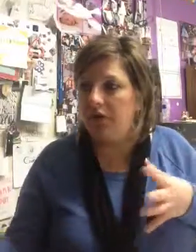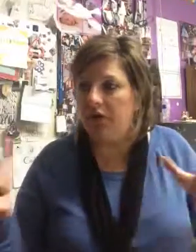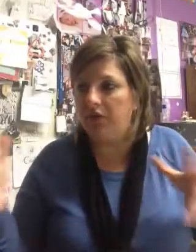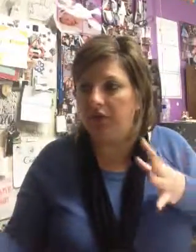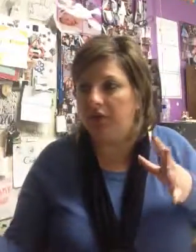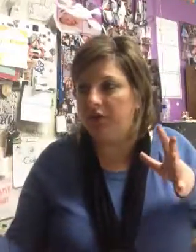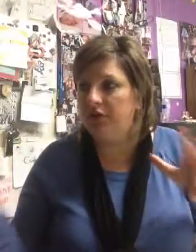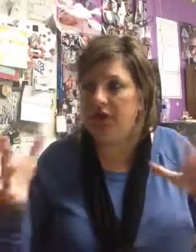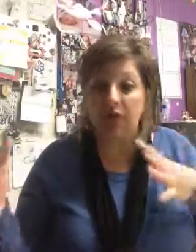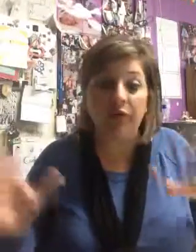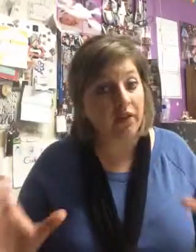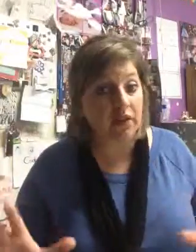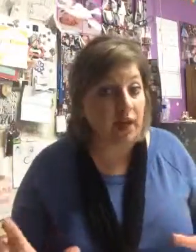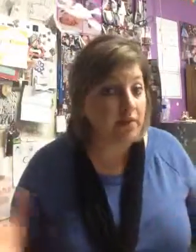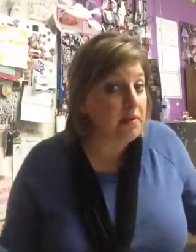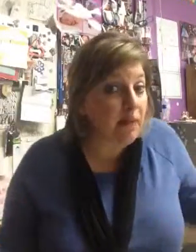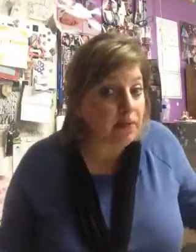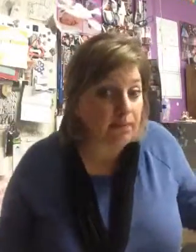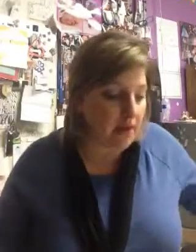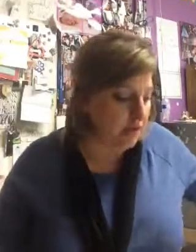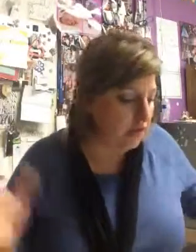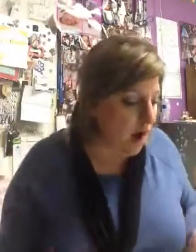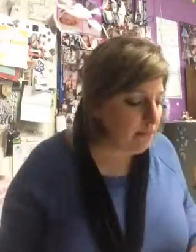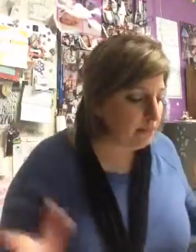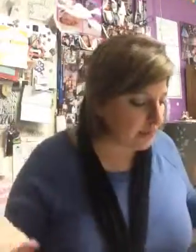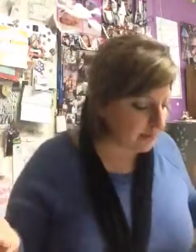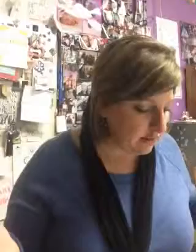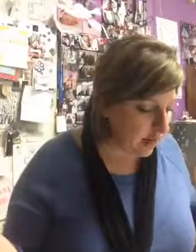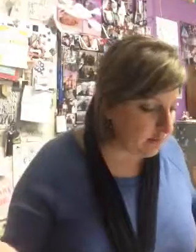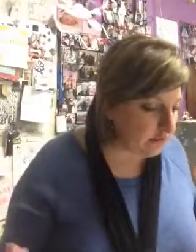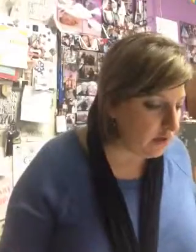know, the Union is freeing of the slaves, maybe that was it. So I'm going to just kind of